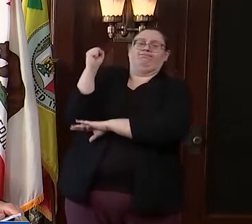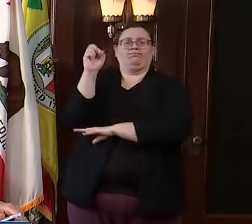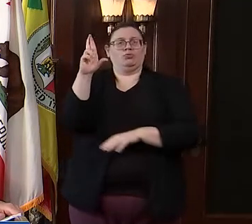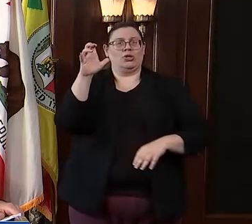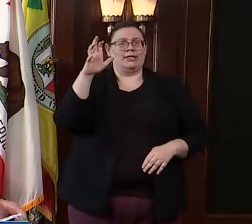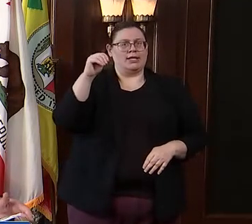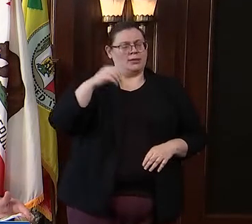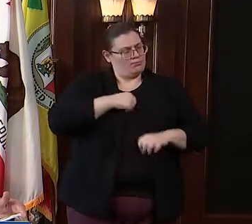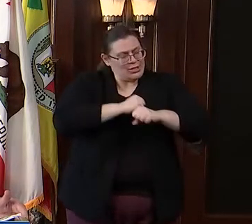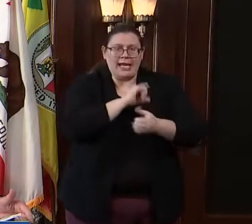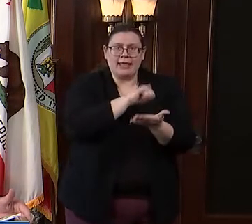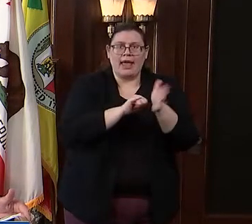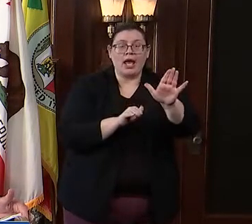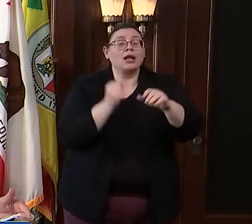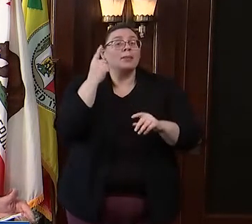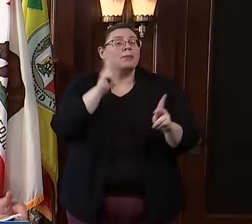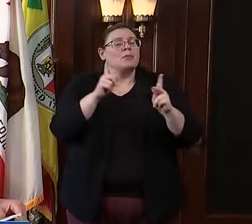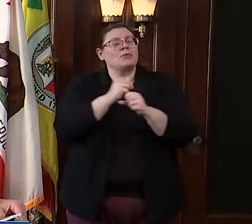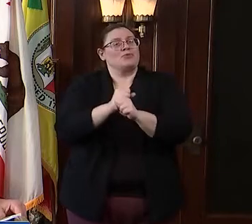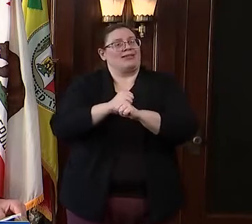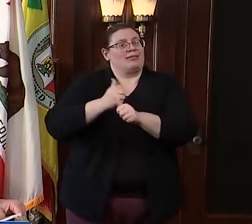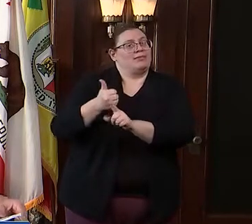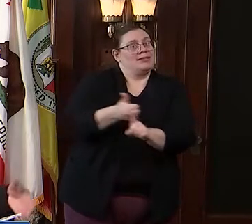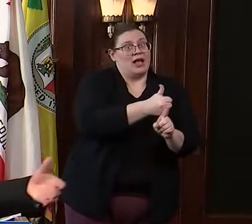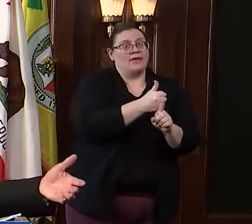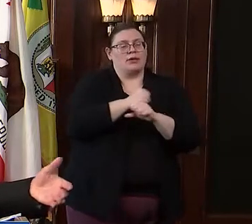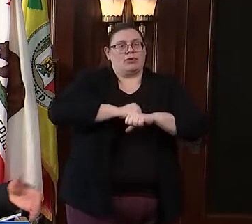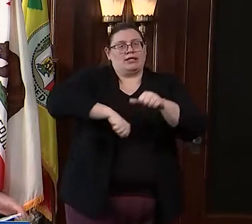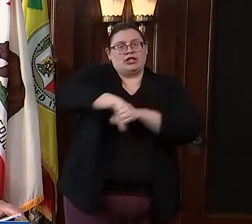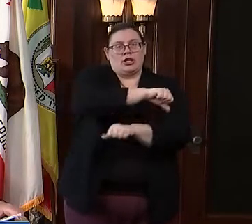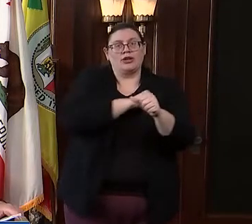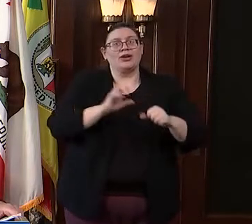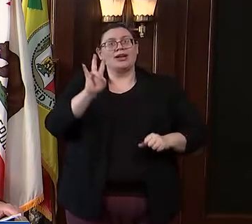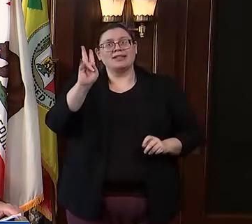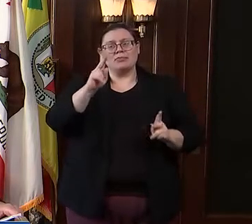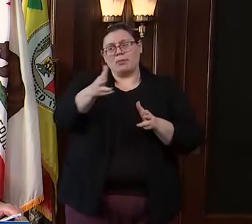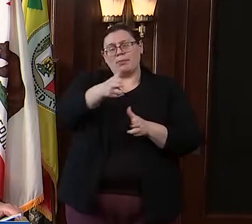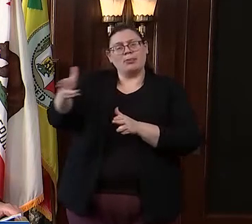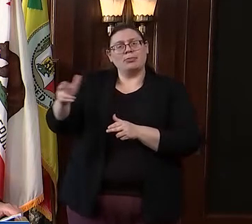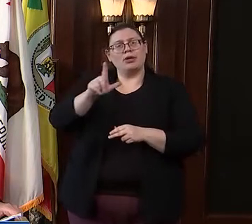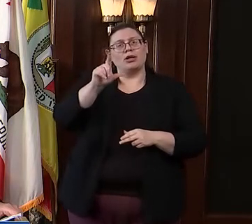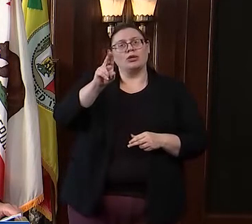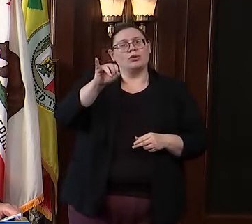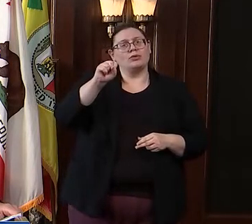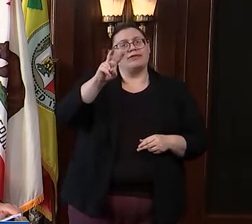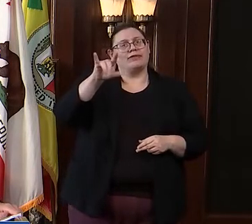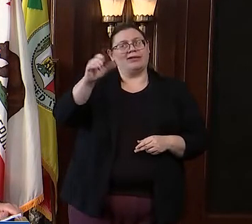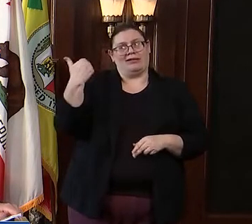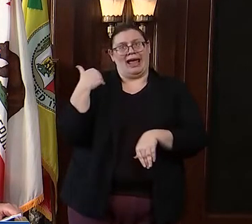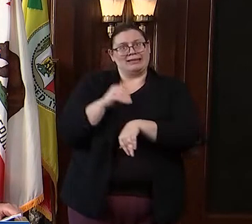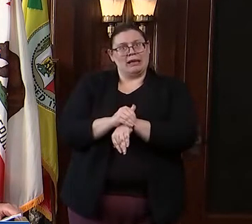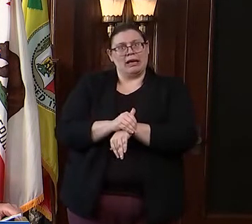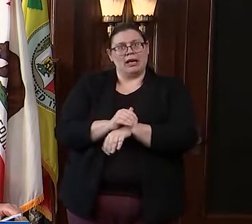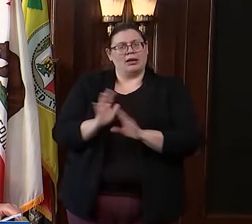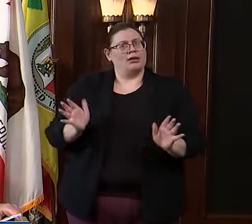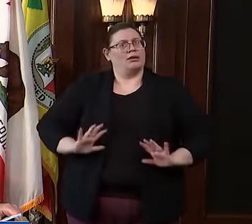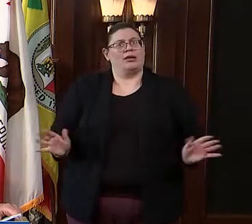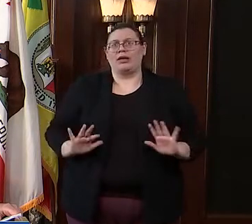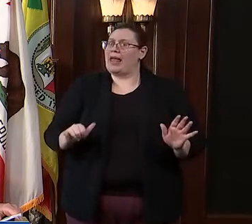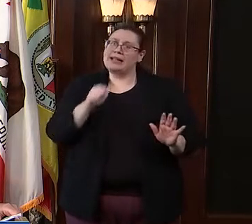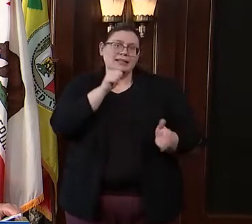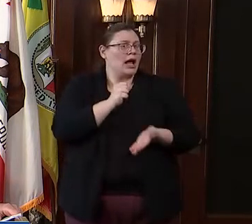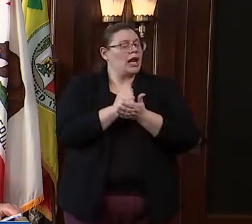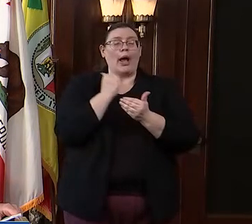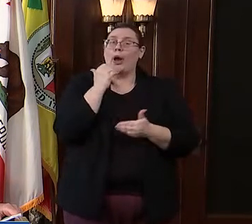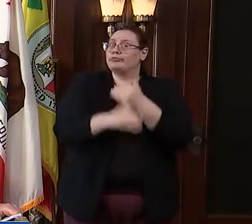want to make sure people protect themselves and each other. 7 people shot in Louisville last night. That doesn't do anything to put things forward.